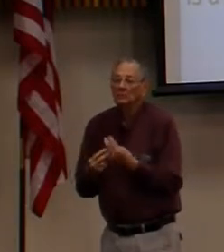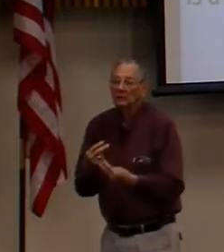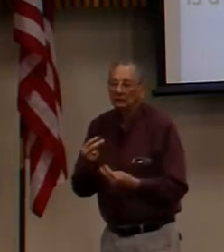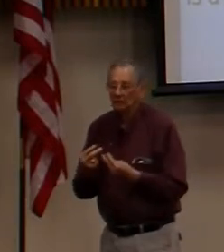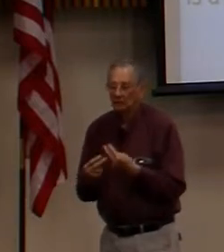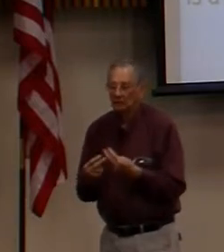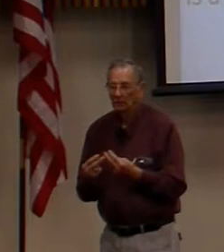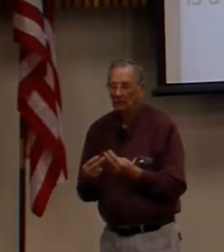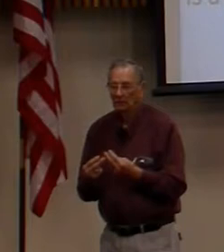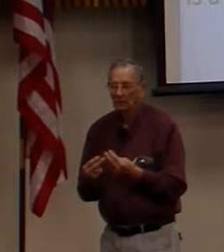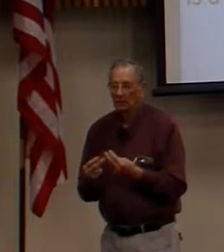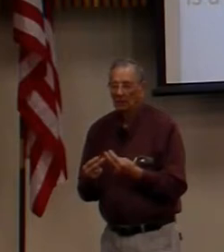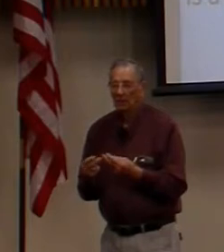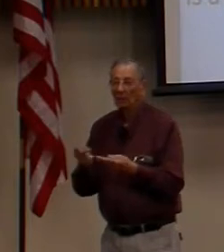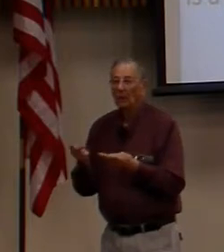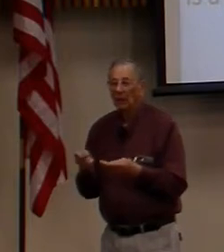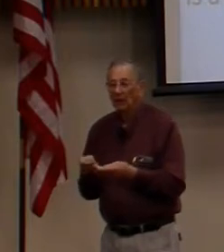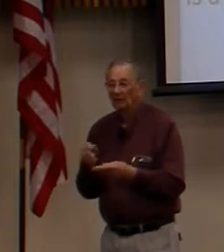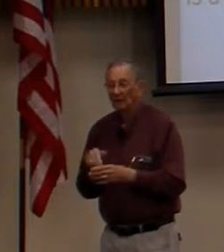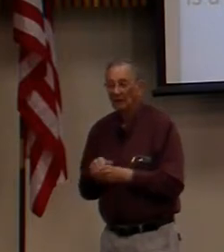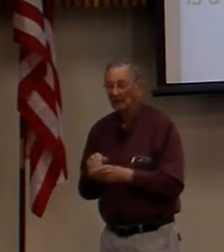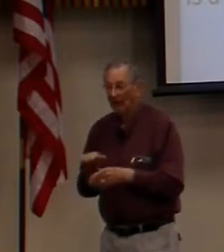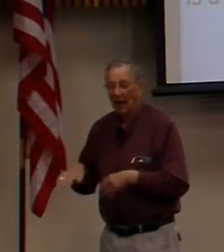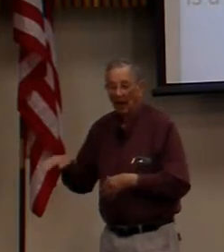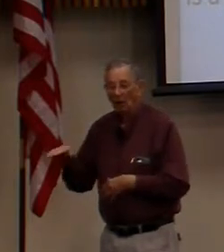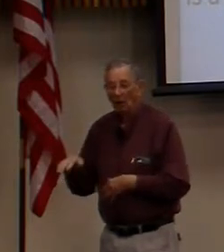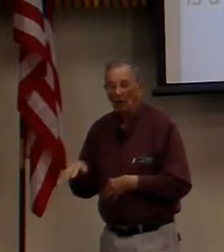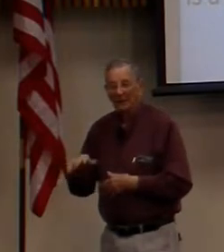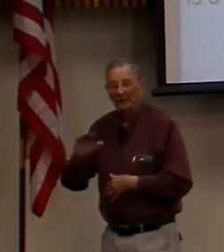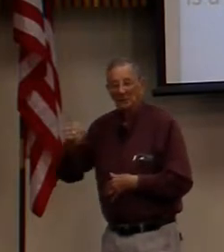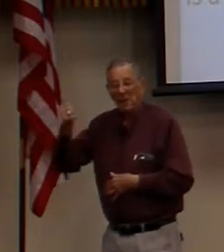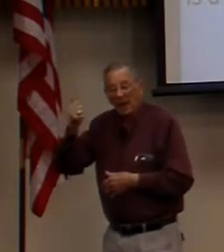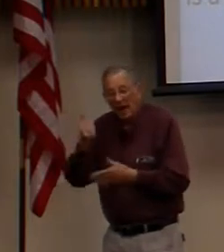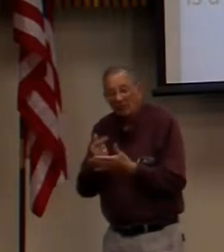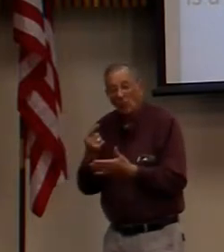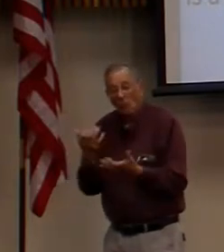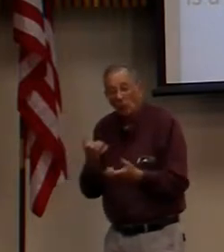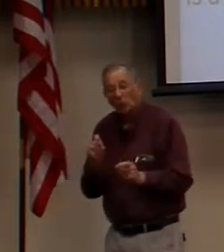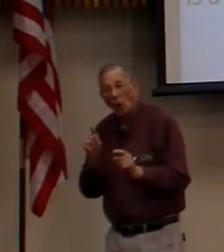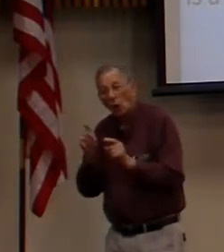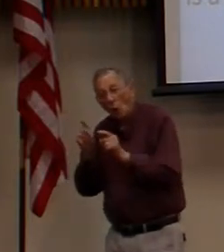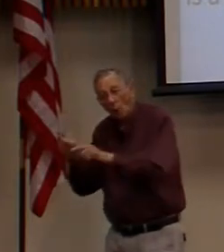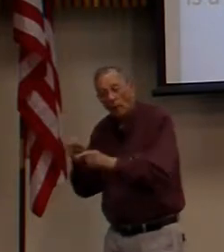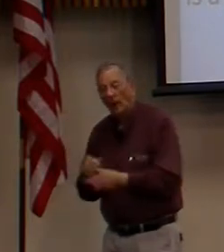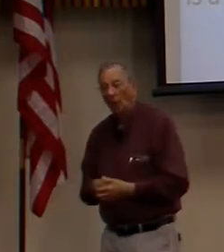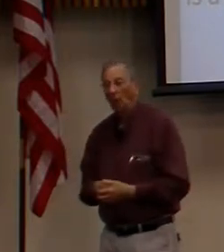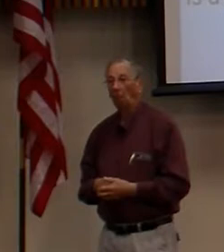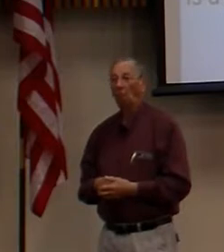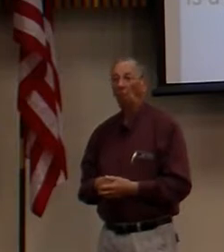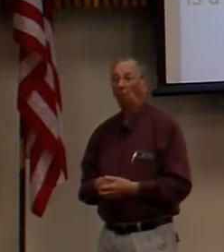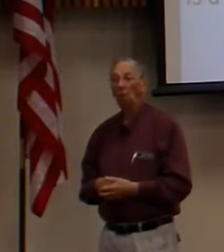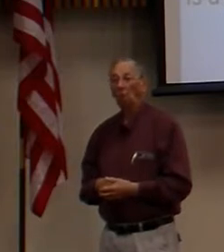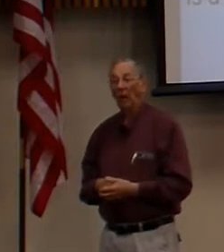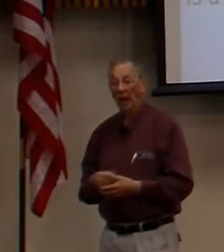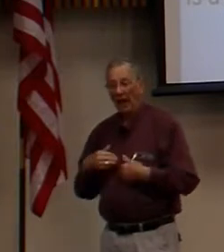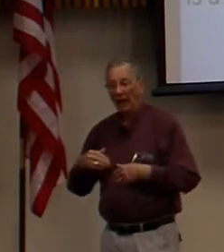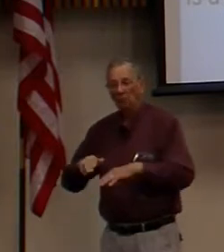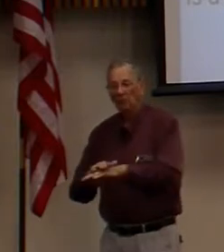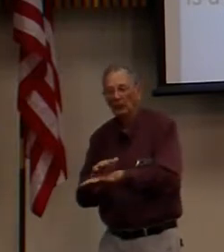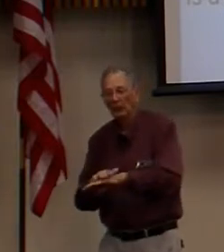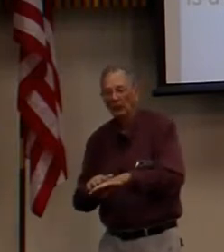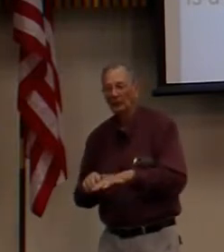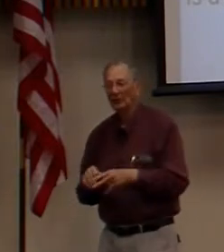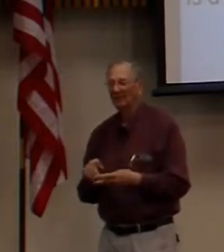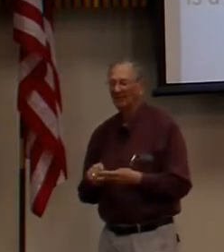Caribbean, Dominican Republic. It seems like everybody wants to go there. And, you know, it has the beaches and all